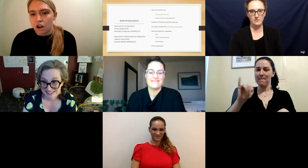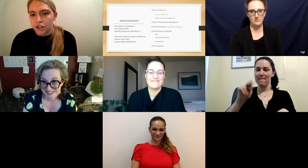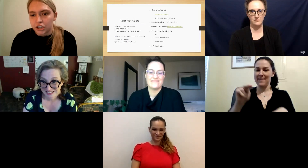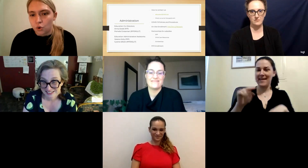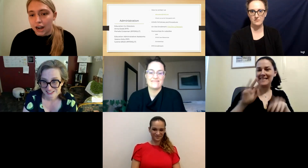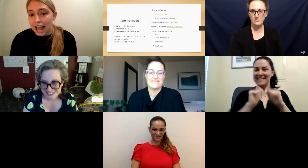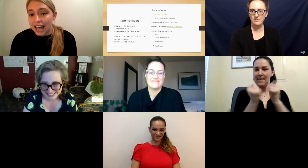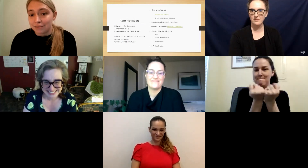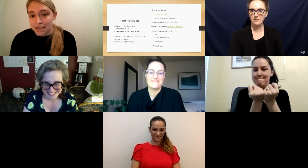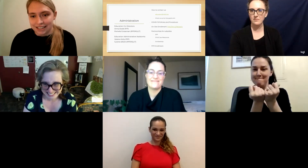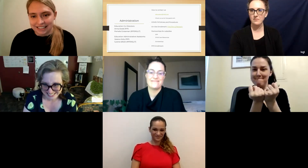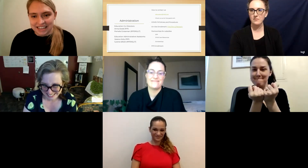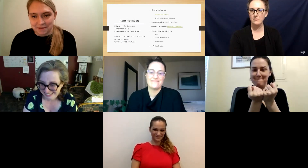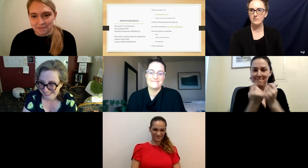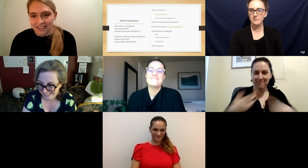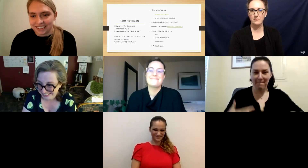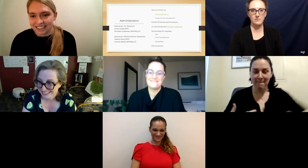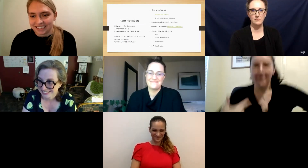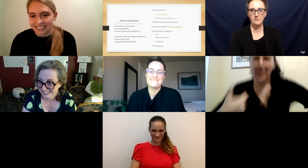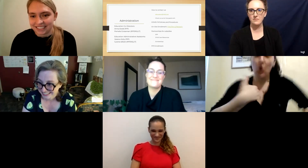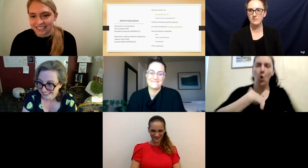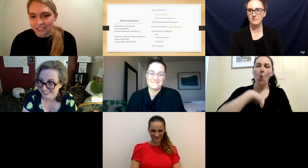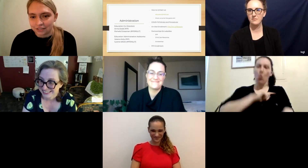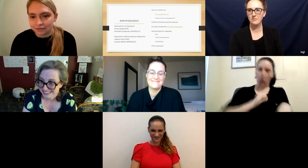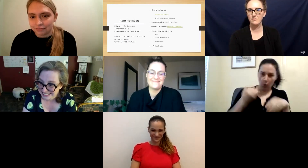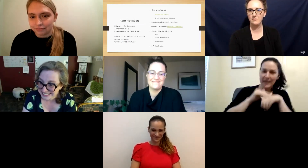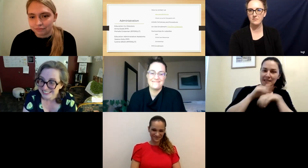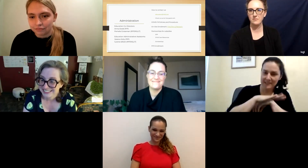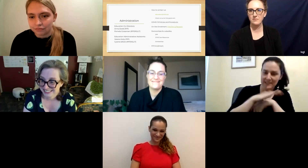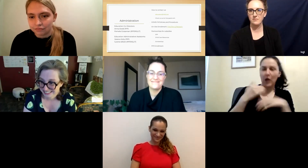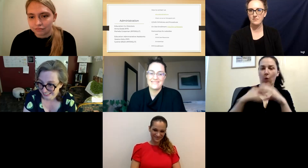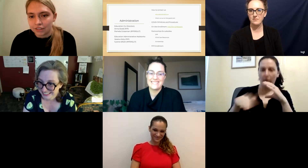we are your admin team.